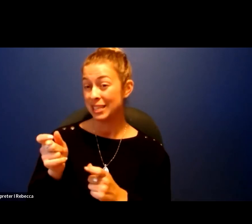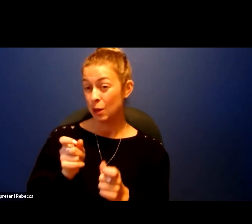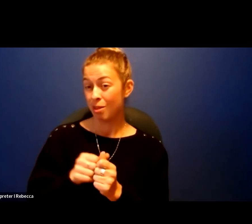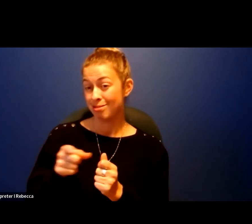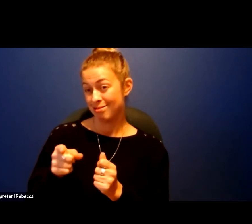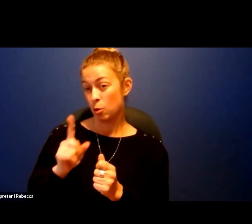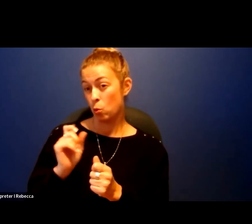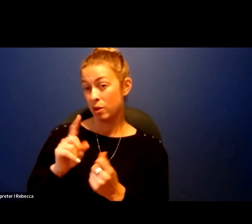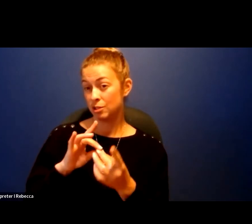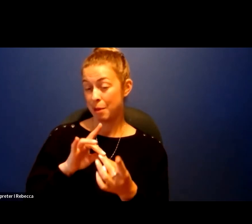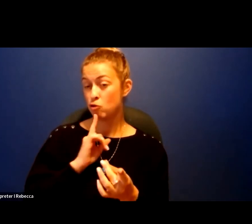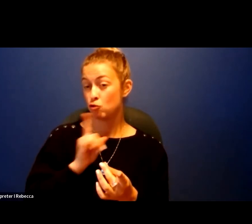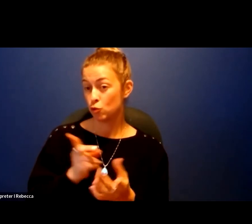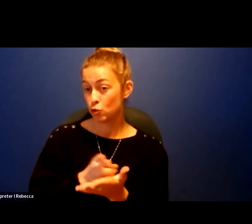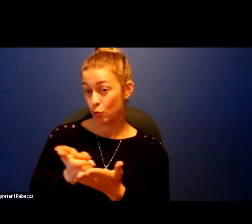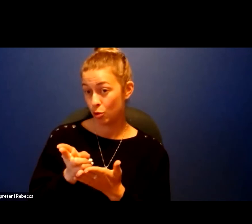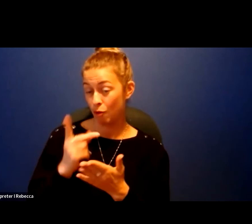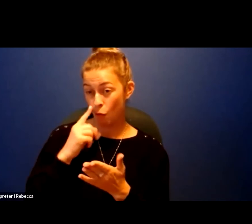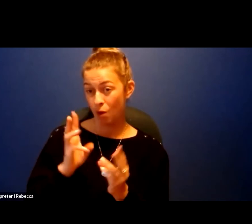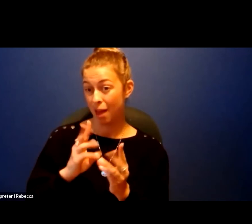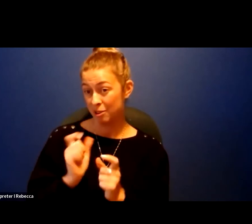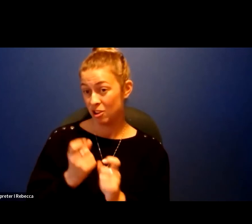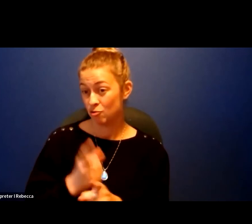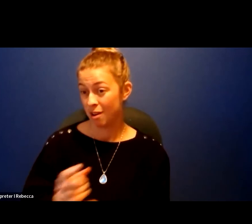truth regarding climate change all the time.